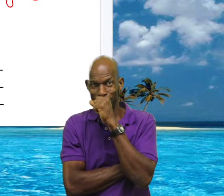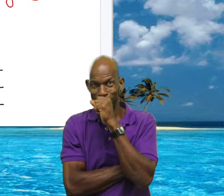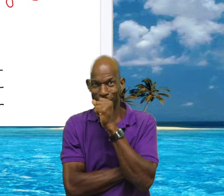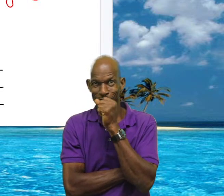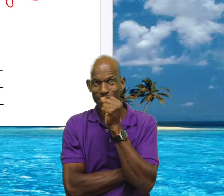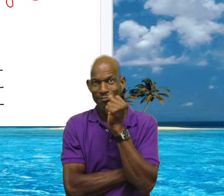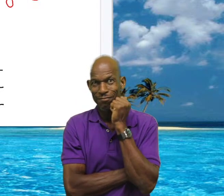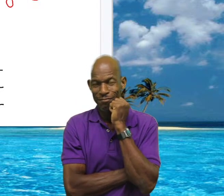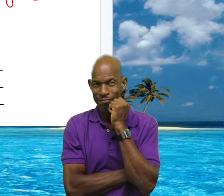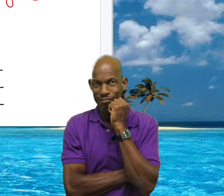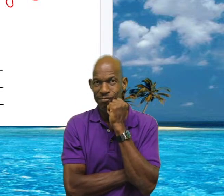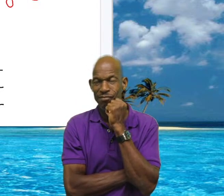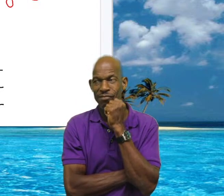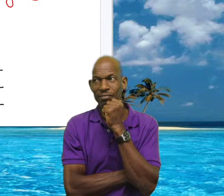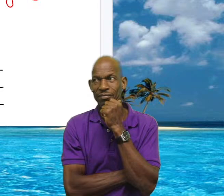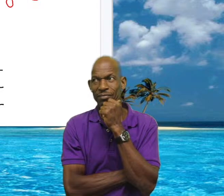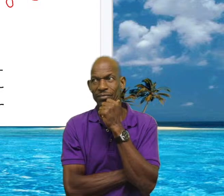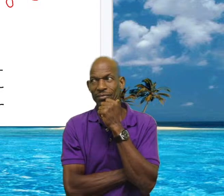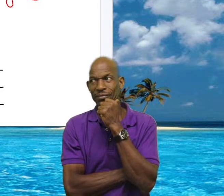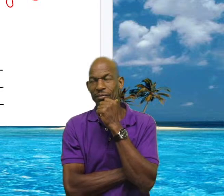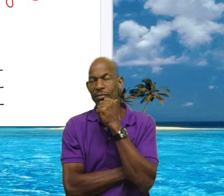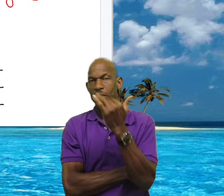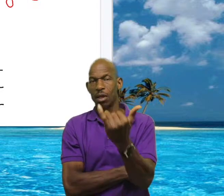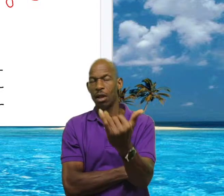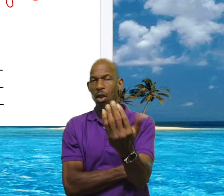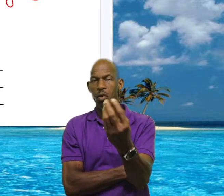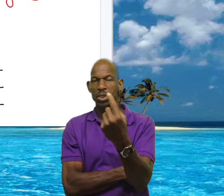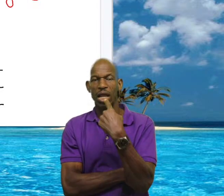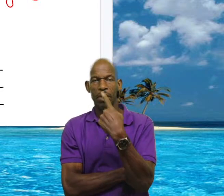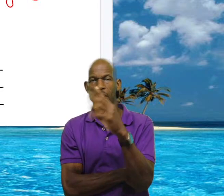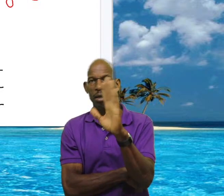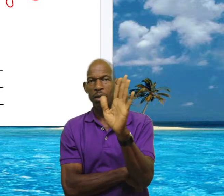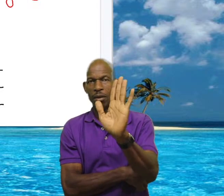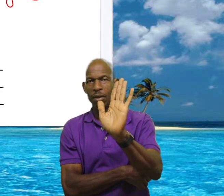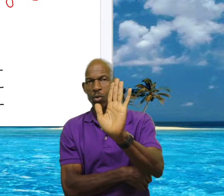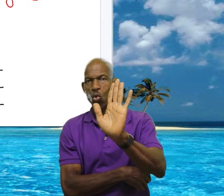homework. So you can't give me no answers now. So this is homework.